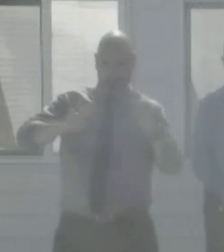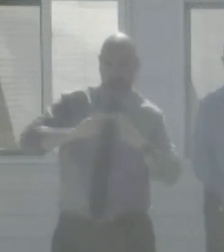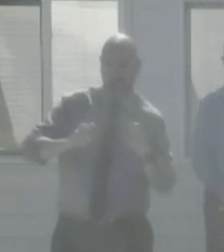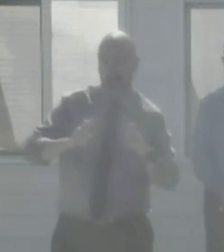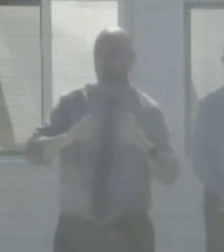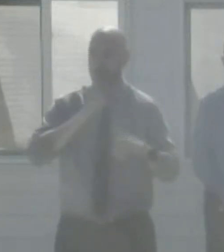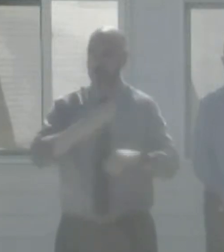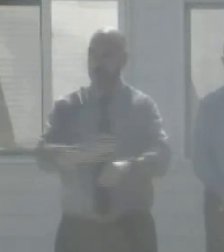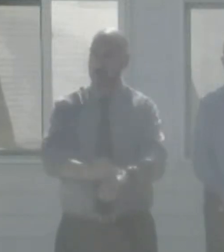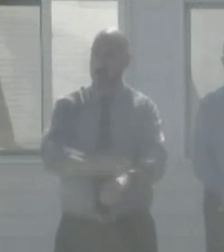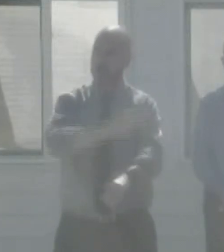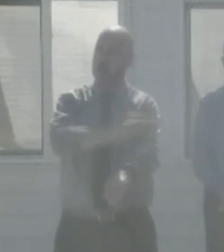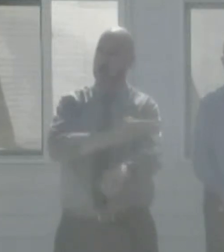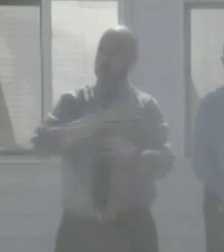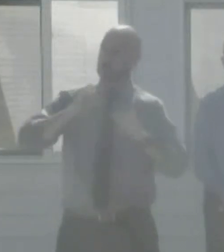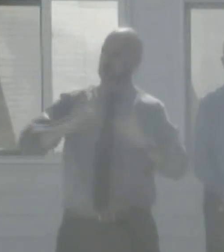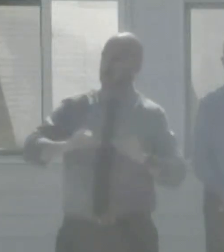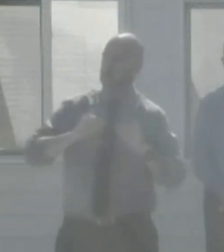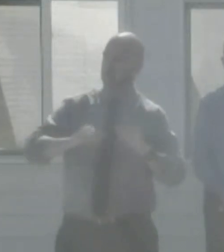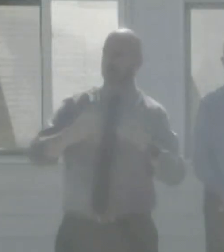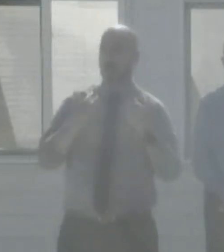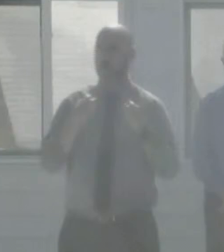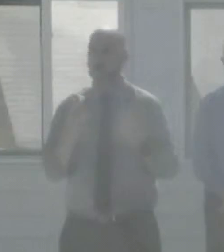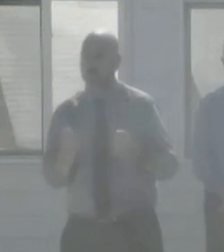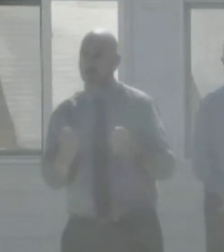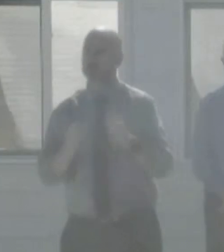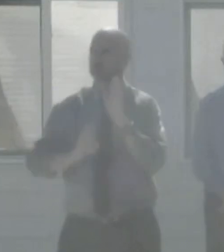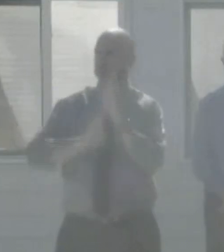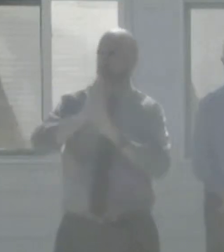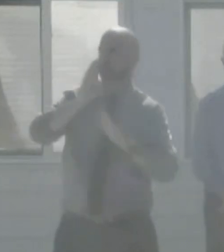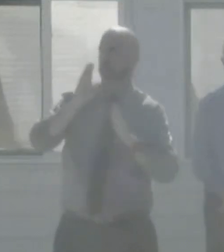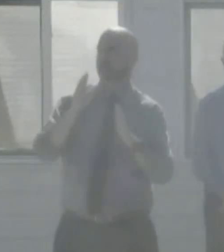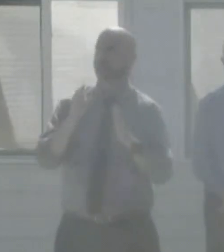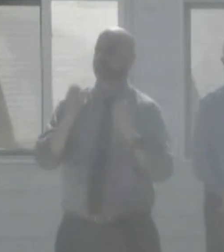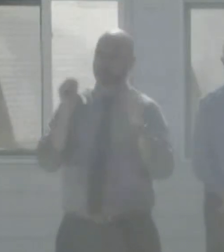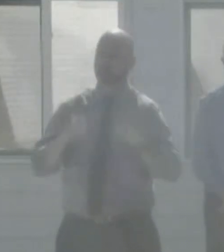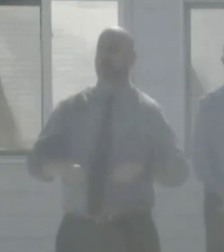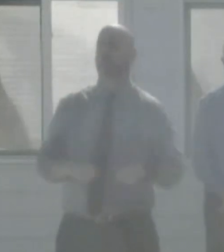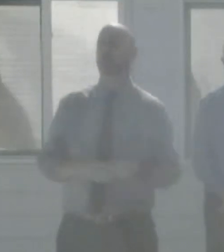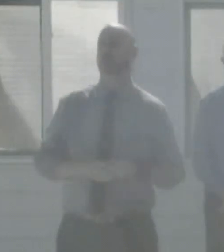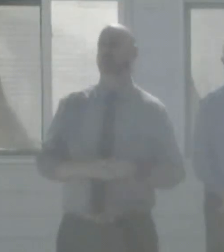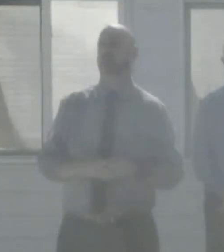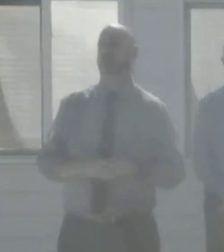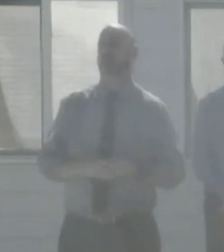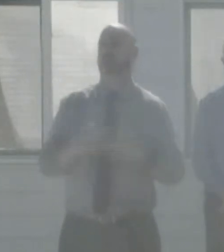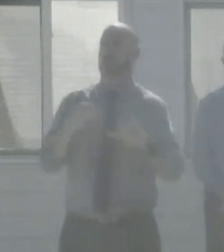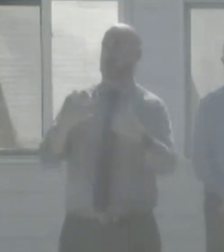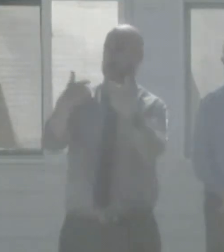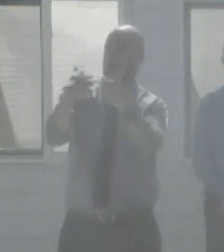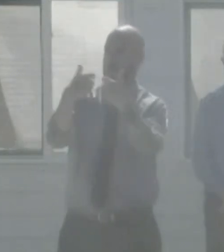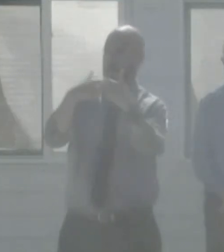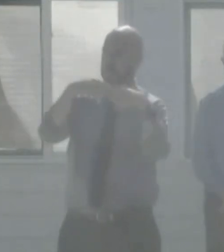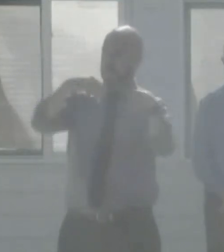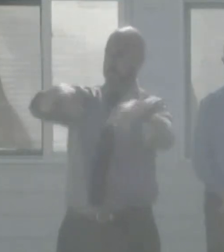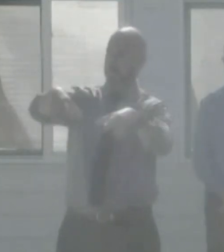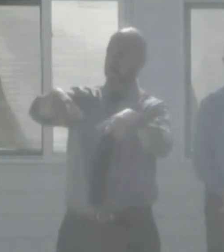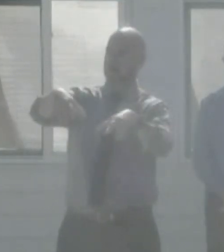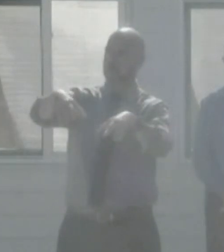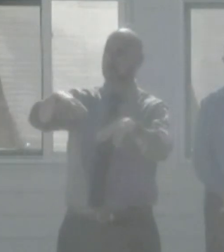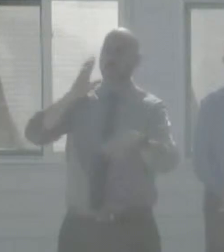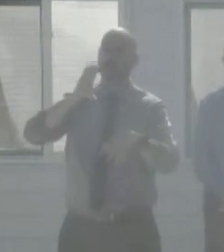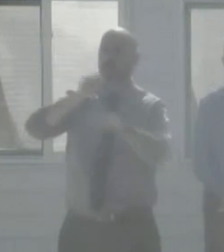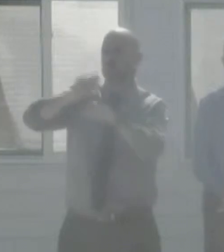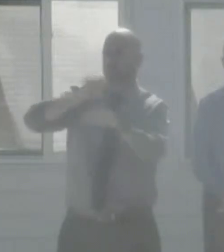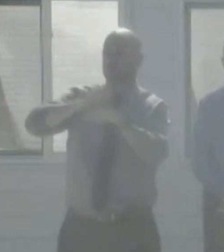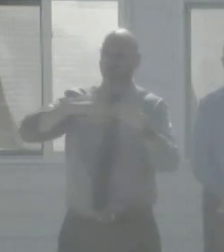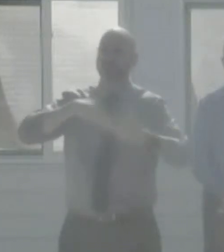I feel confident we're going to do that as a state. This power restoration effort is underway by all the major utilities.